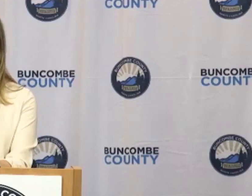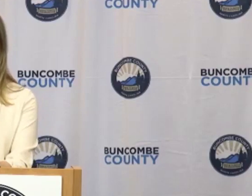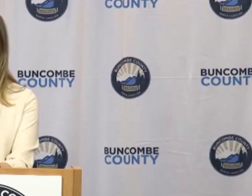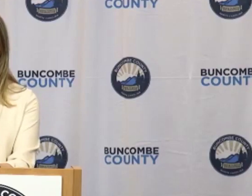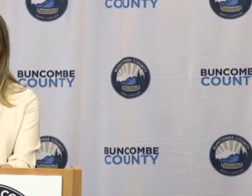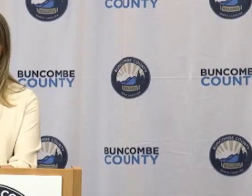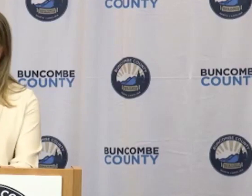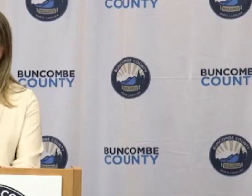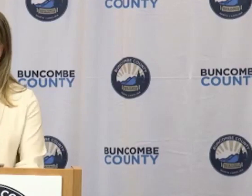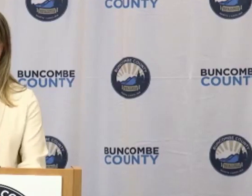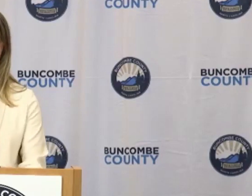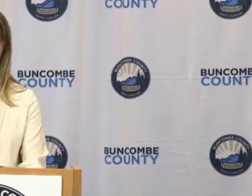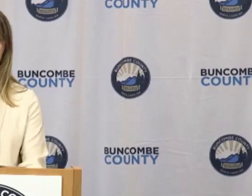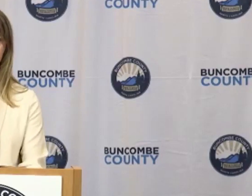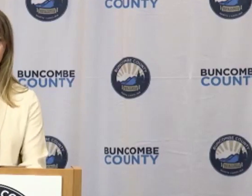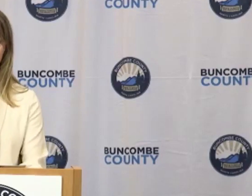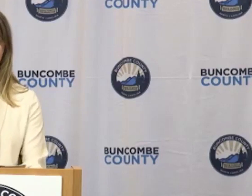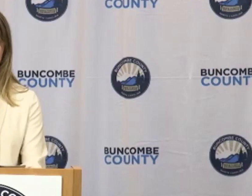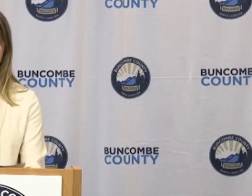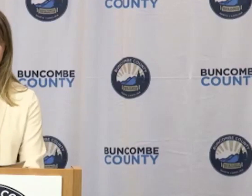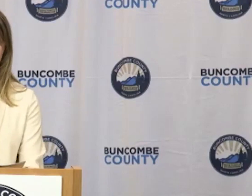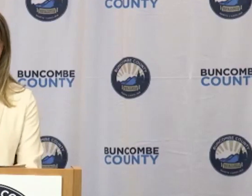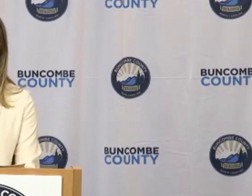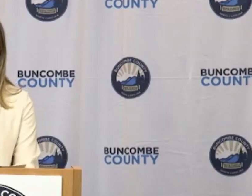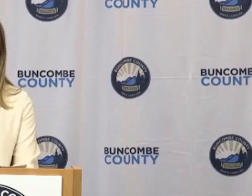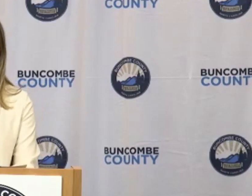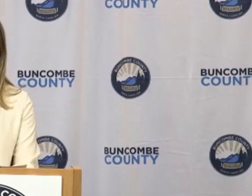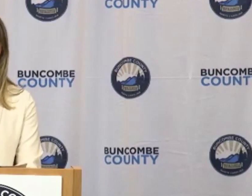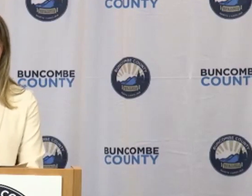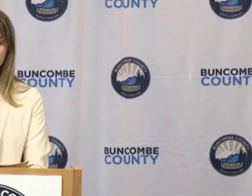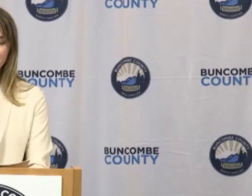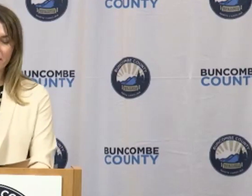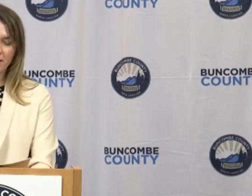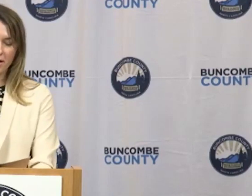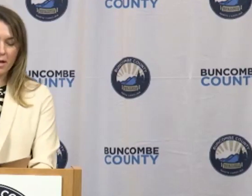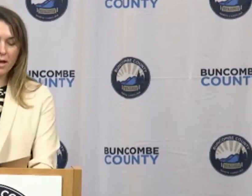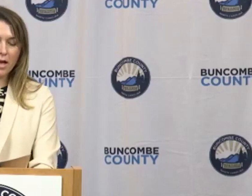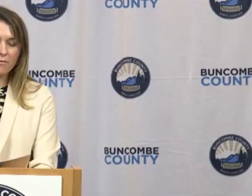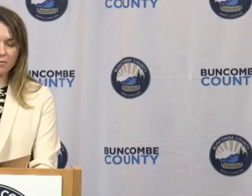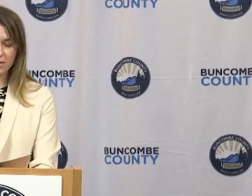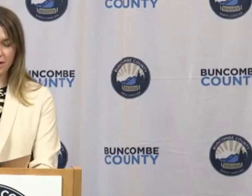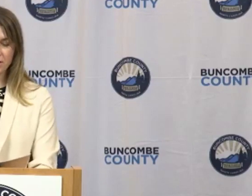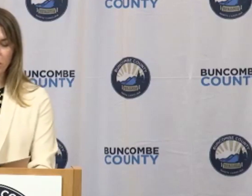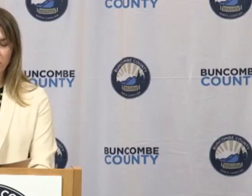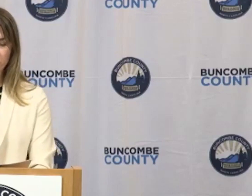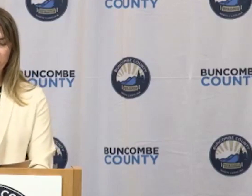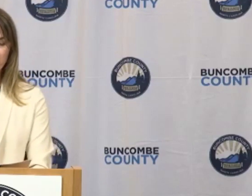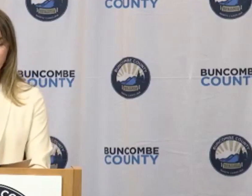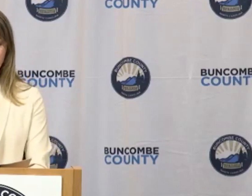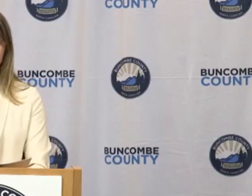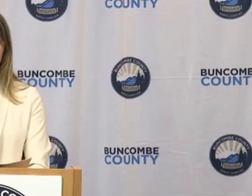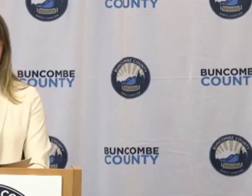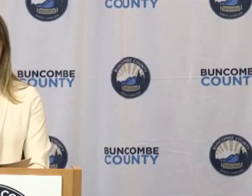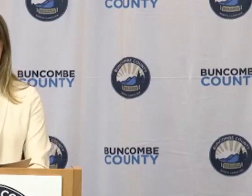provider for unincorporated areas of Buncombe County. Last week, 15,000 carts were removed